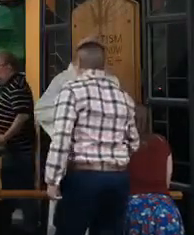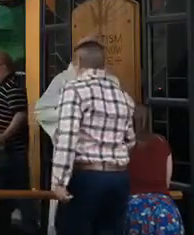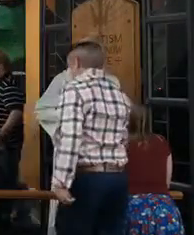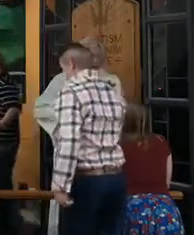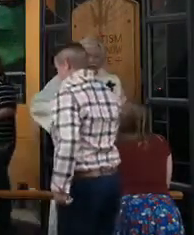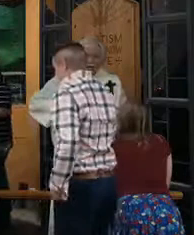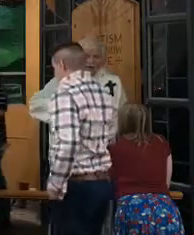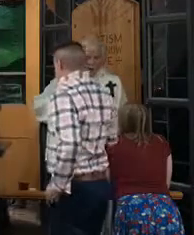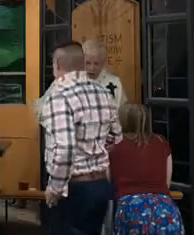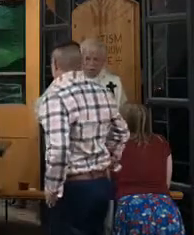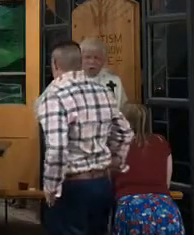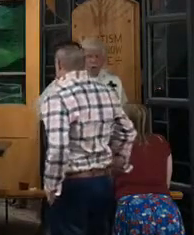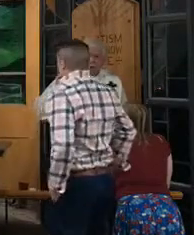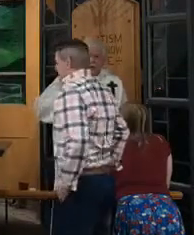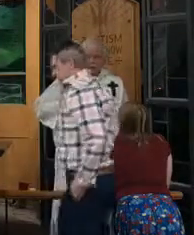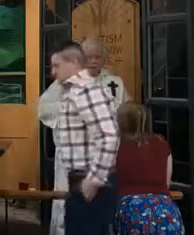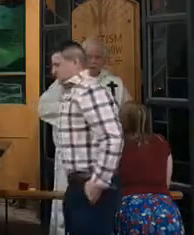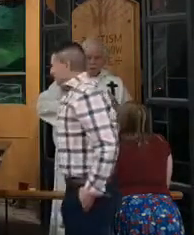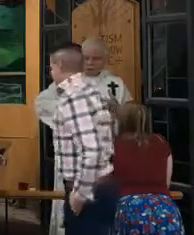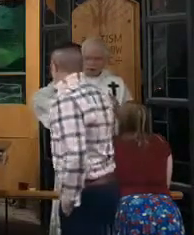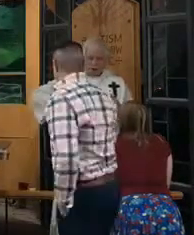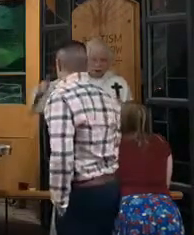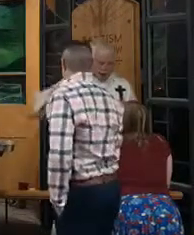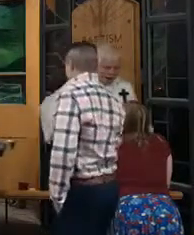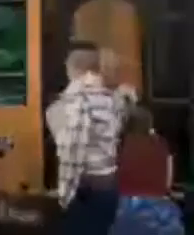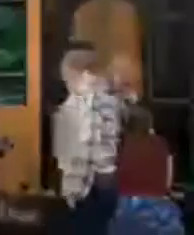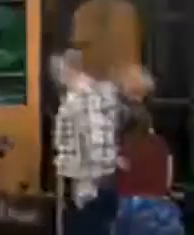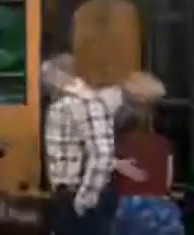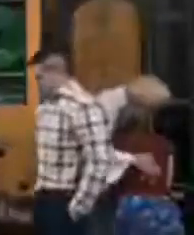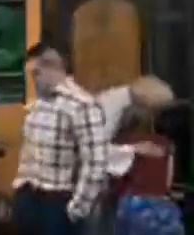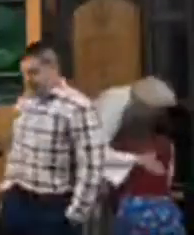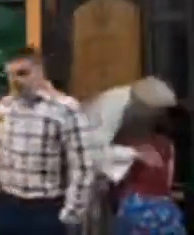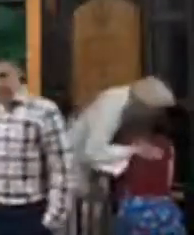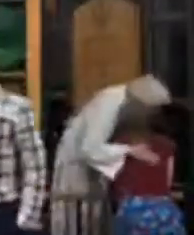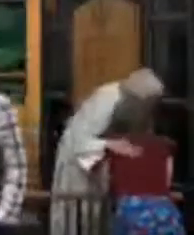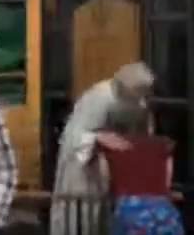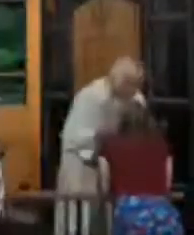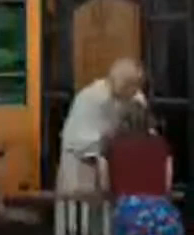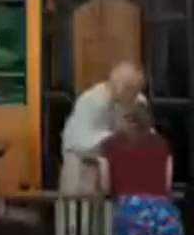Every day. Forever. That's the from now on